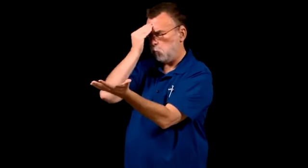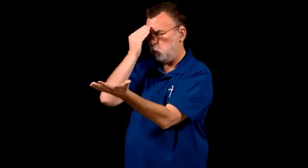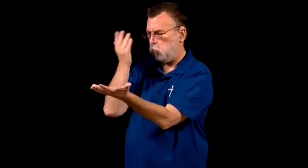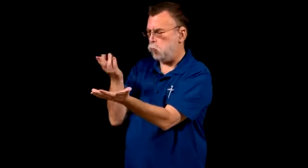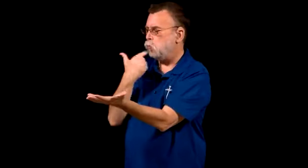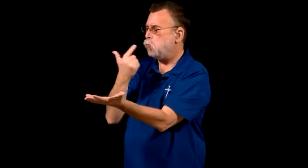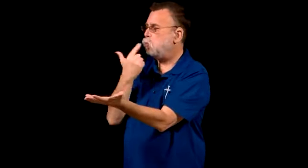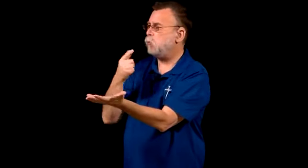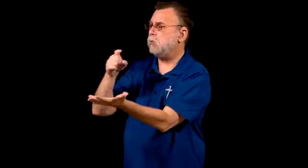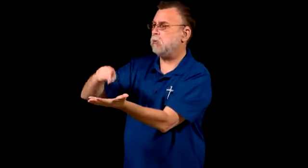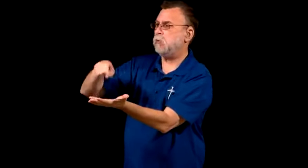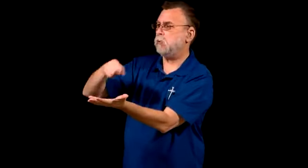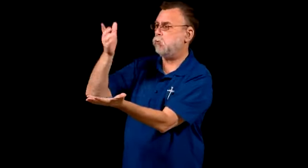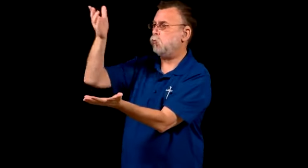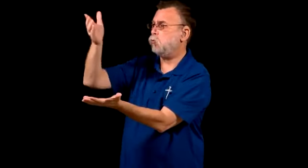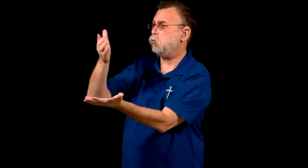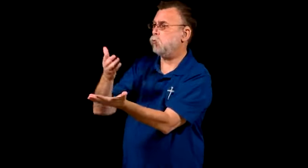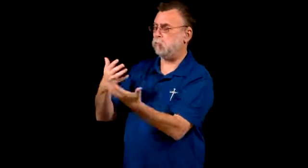in thoughts.